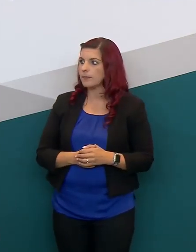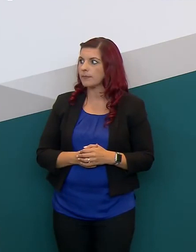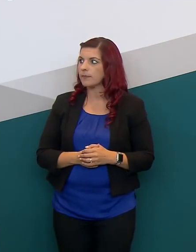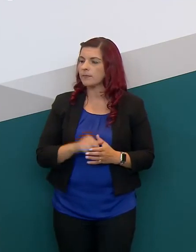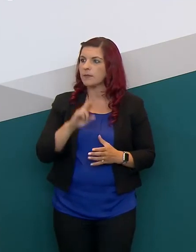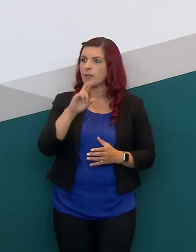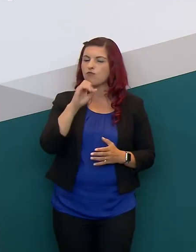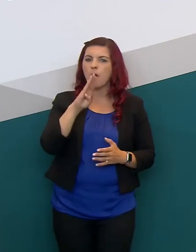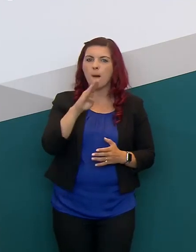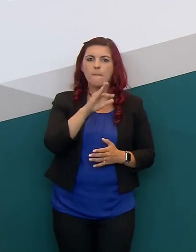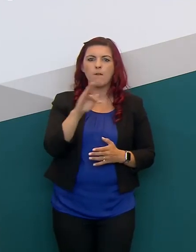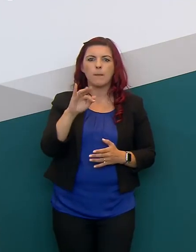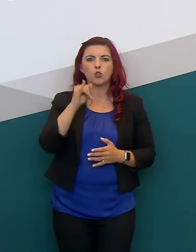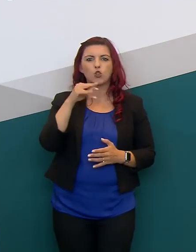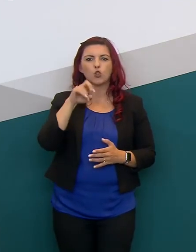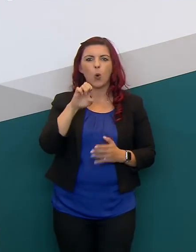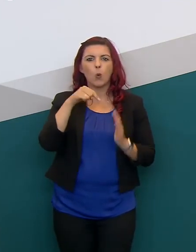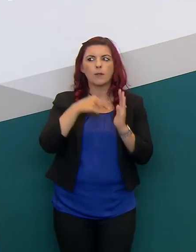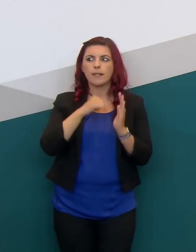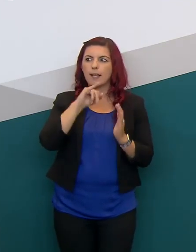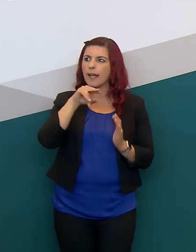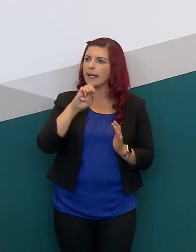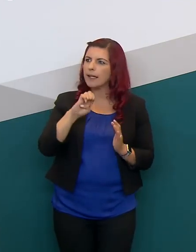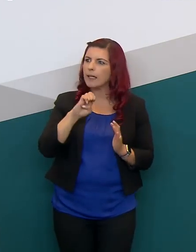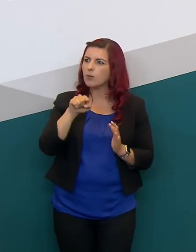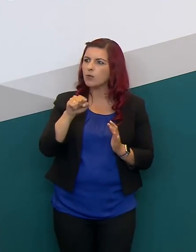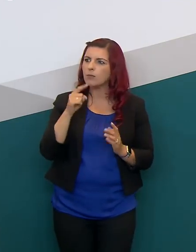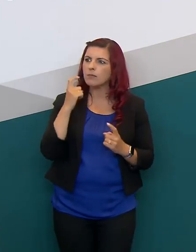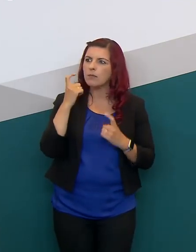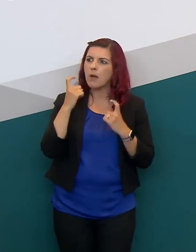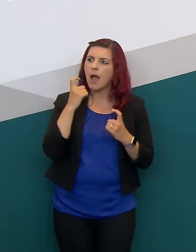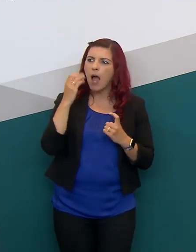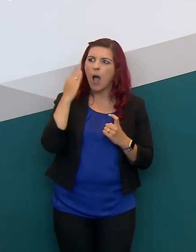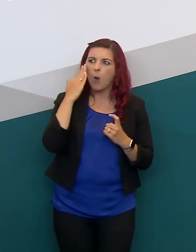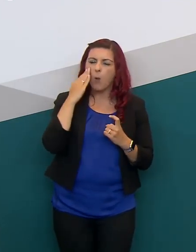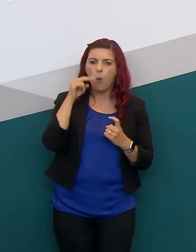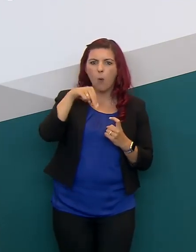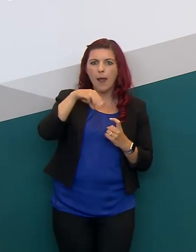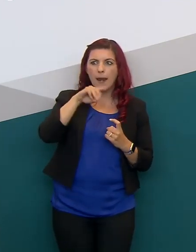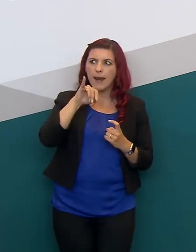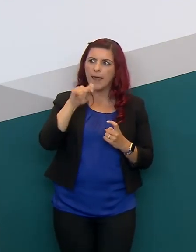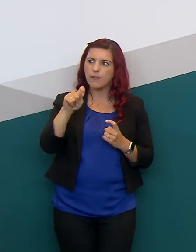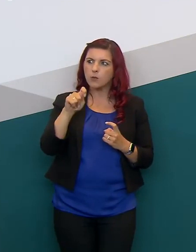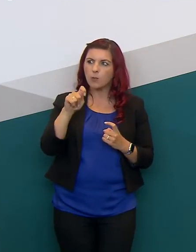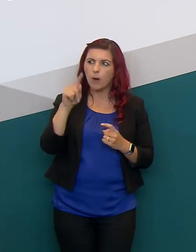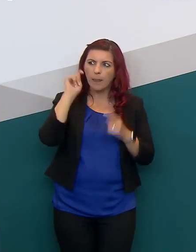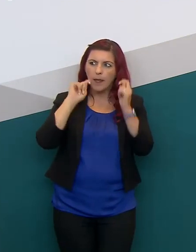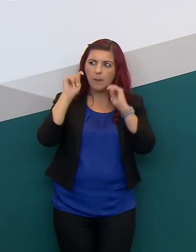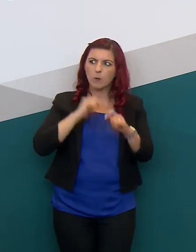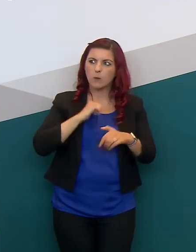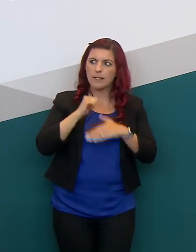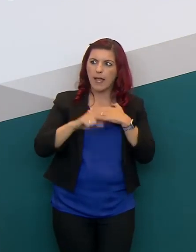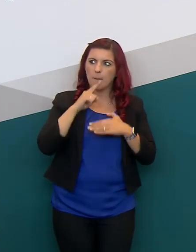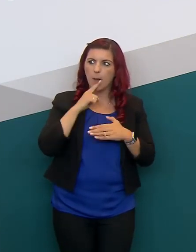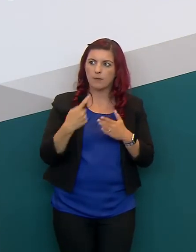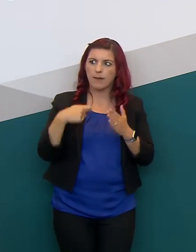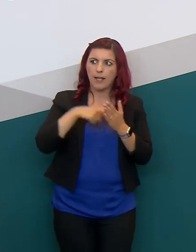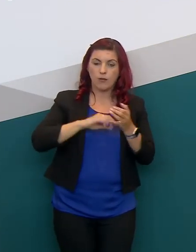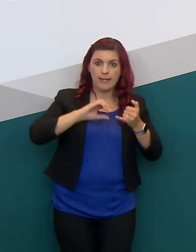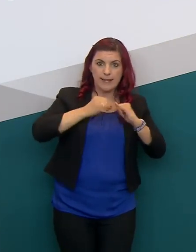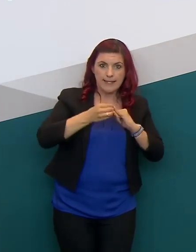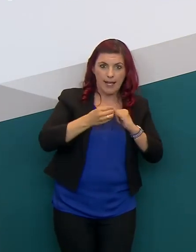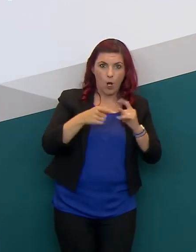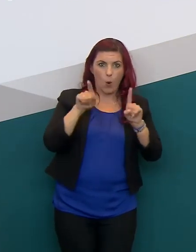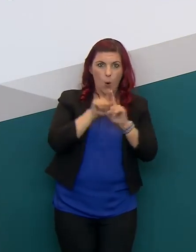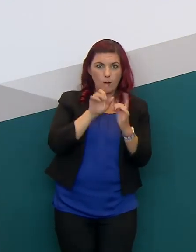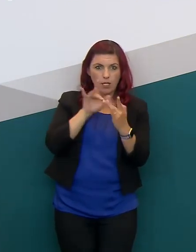Okay. Rob Lanner and Joe Lee, can I ask, just I know it was being considered by NEFA today about the potential for testing not only close contacts but